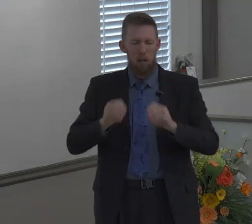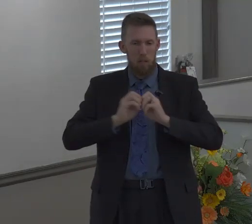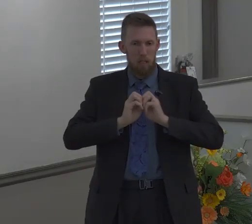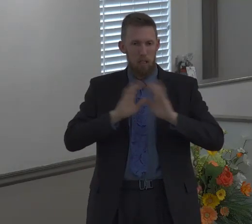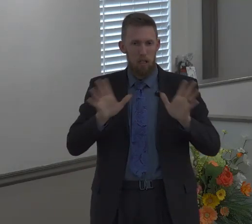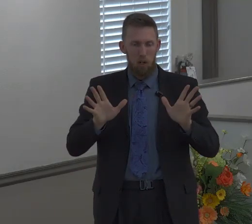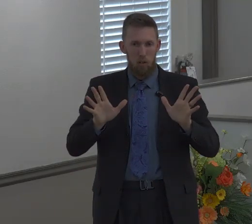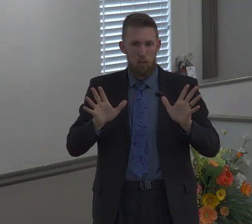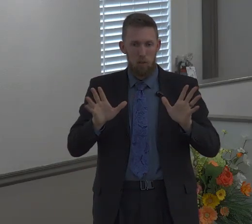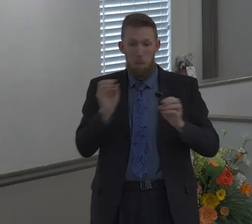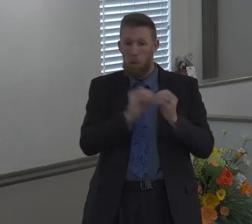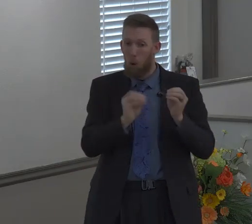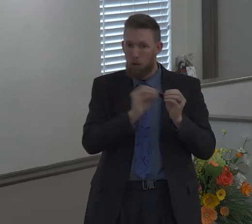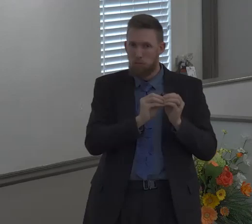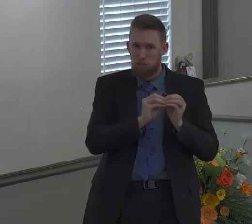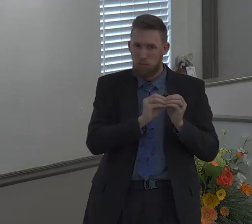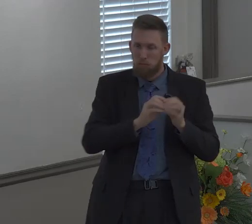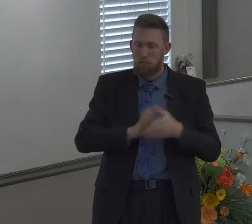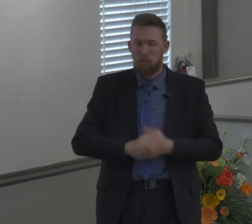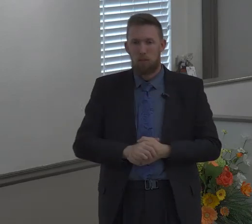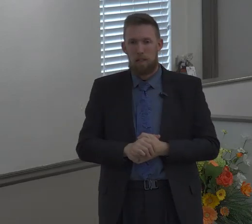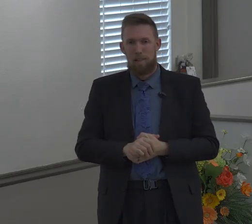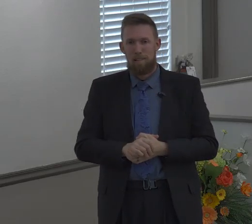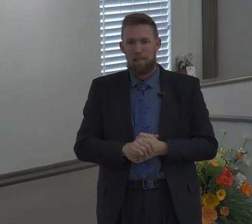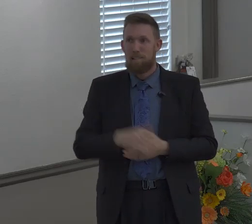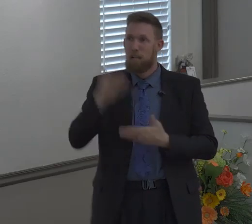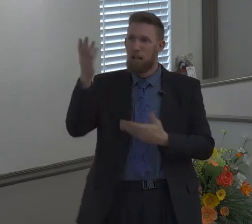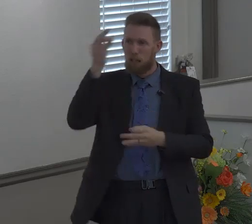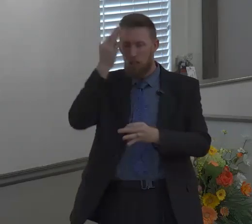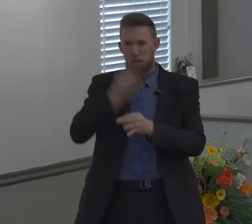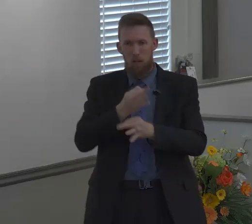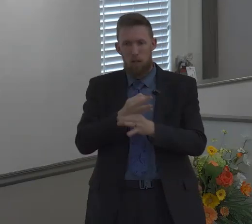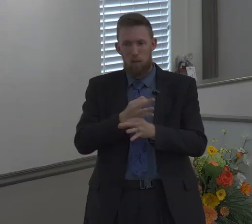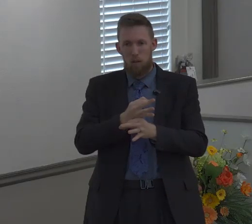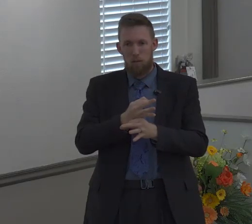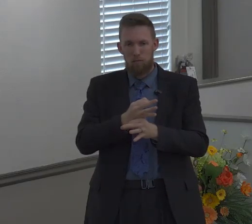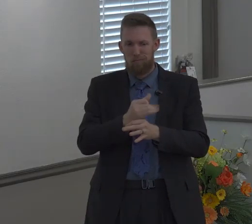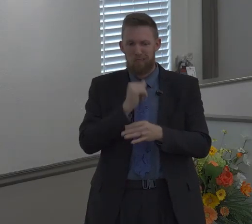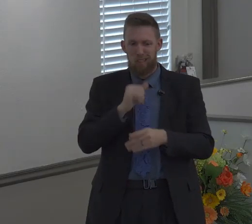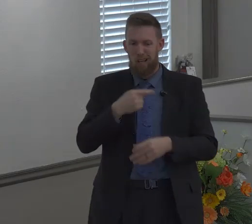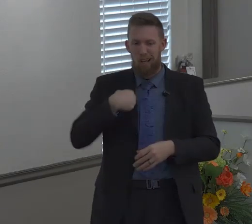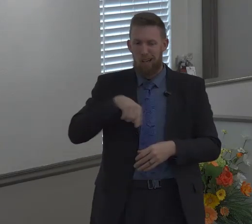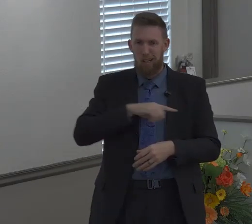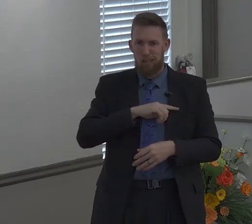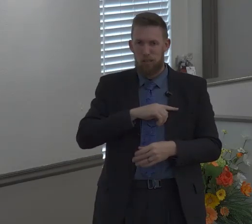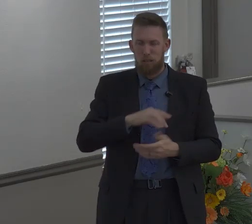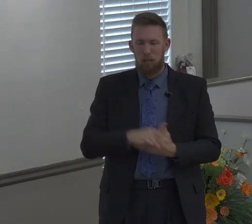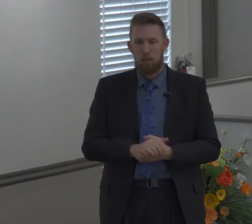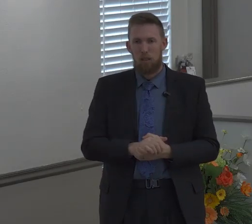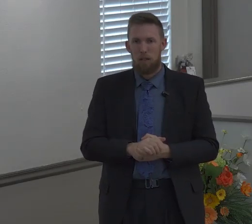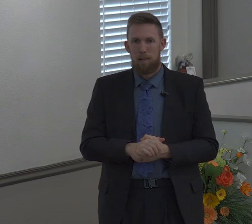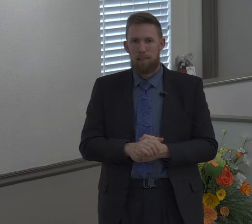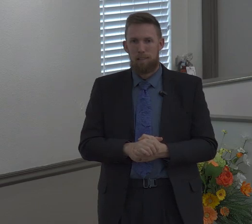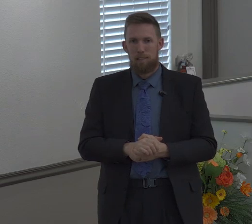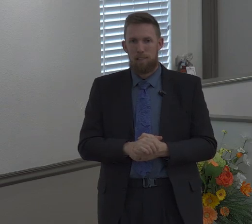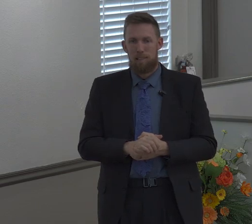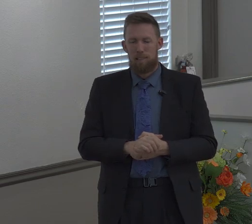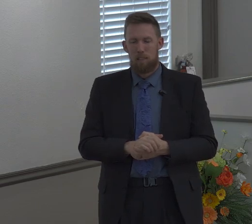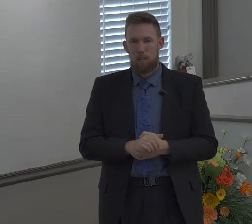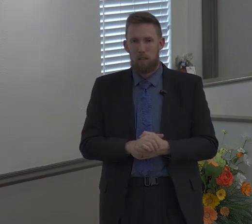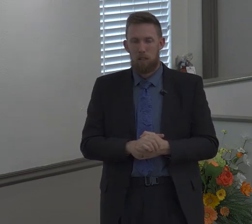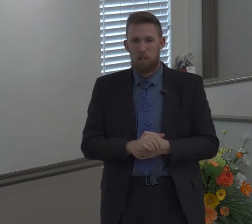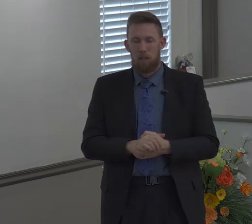more clear? You see, God is faithful, and you and I are not so faithful in a lot of